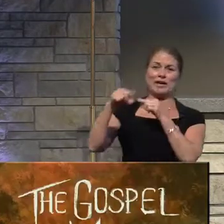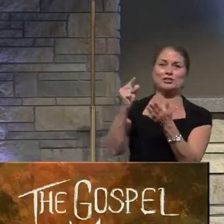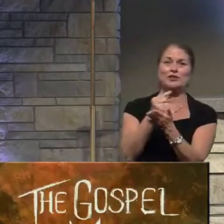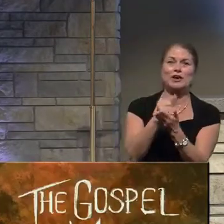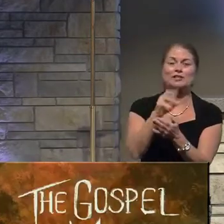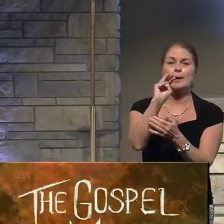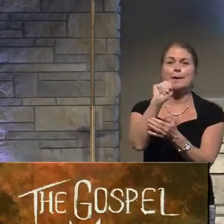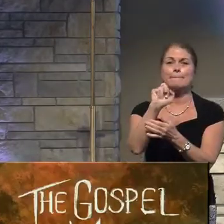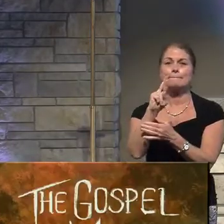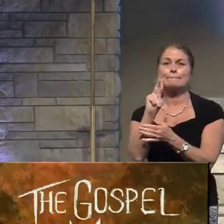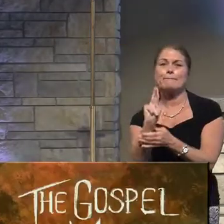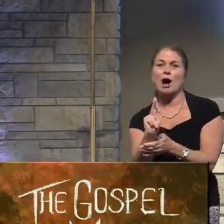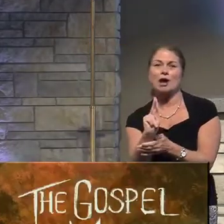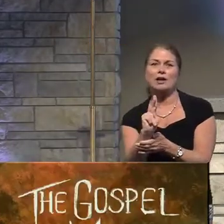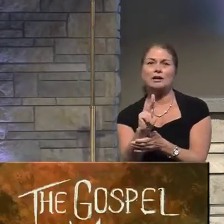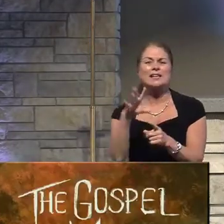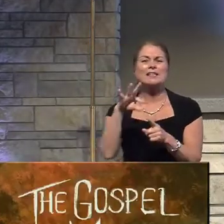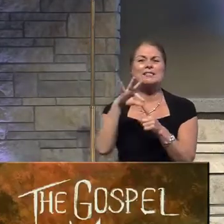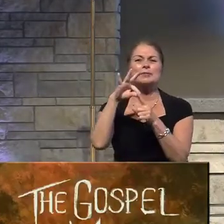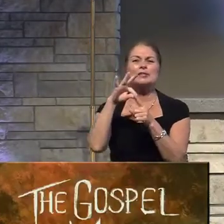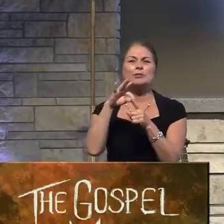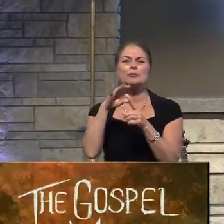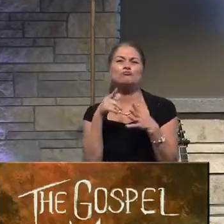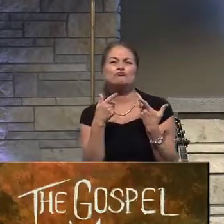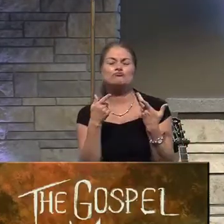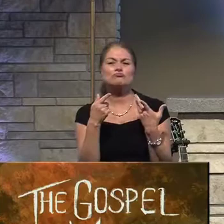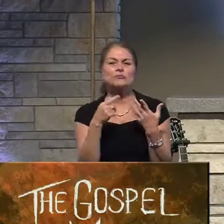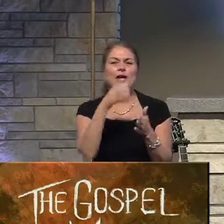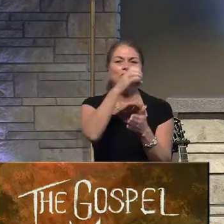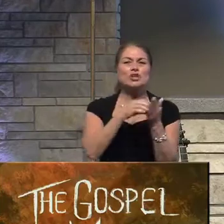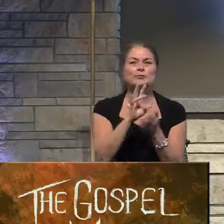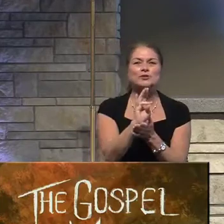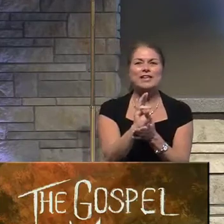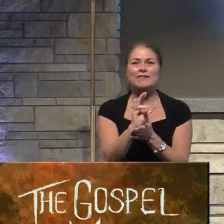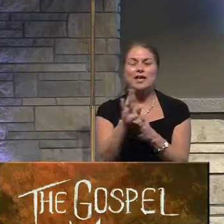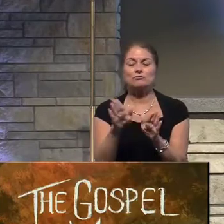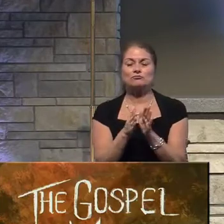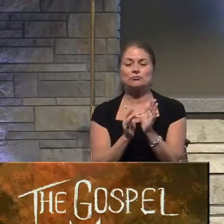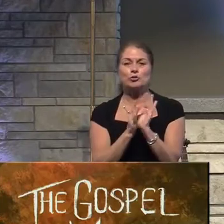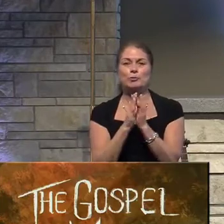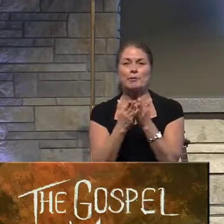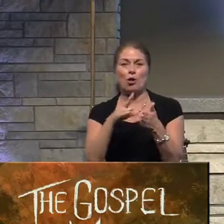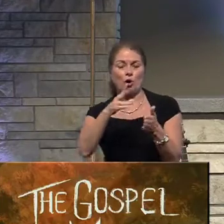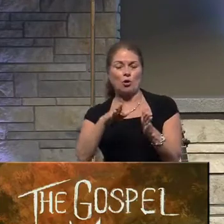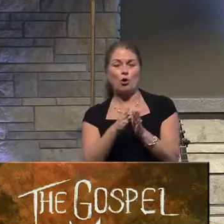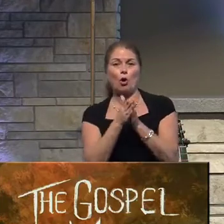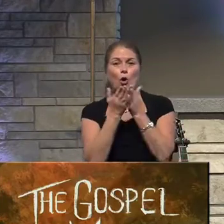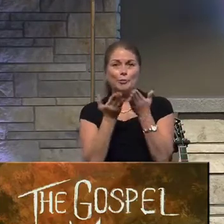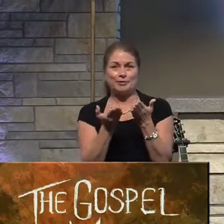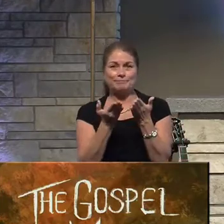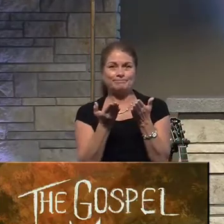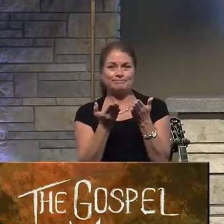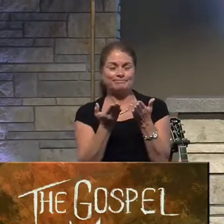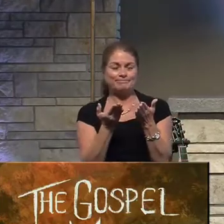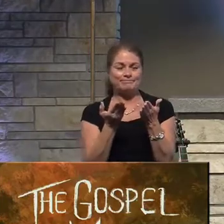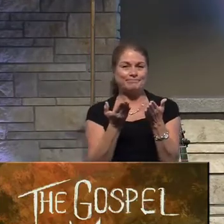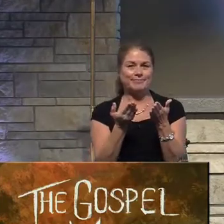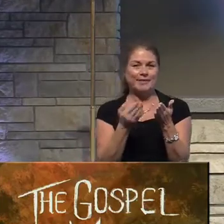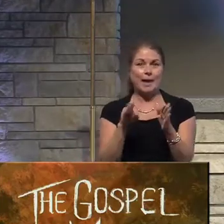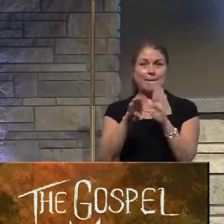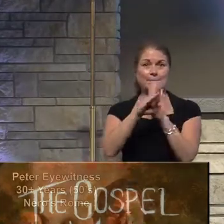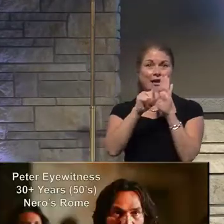of Mark. Specifically, we're going to be in chapter 7. So go ahead and open up your Bibles. But just as some background